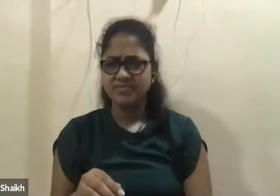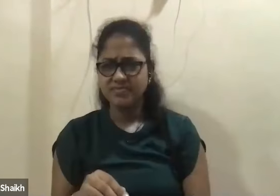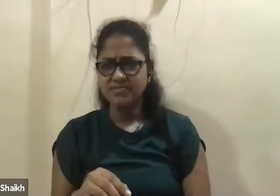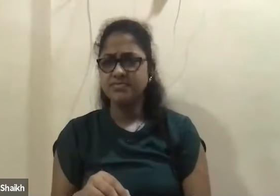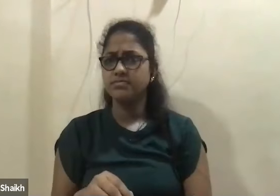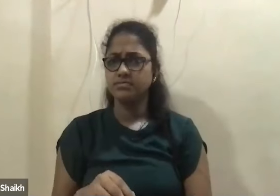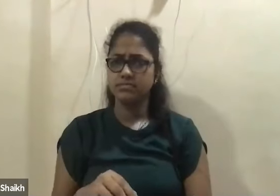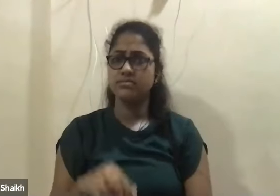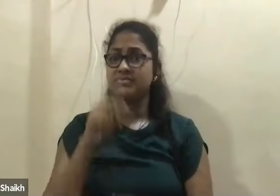I was